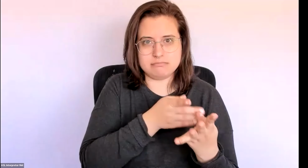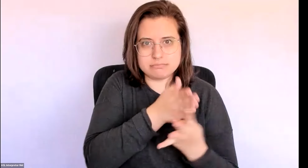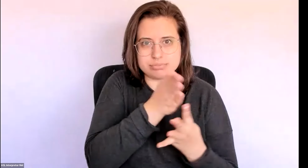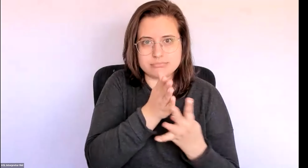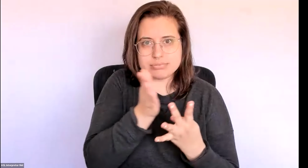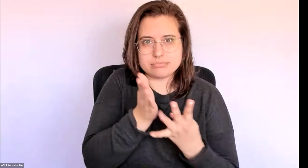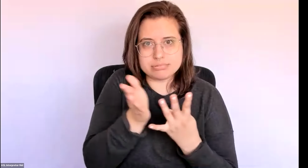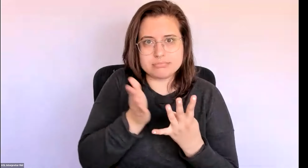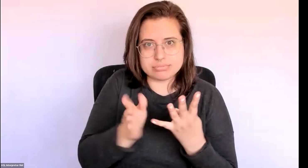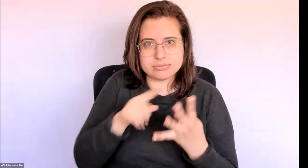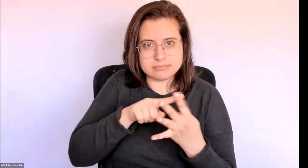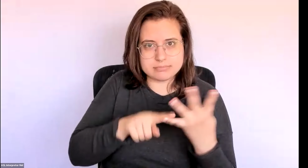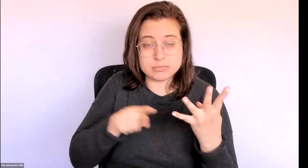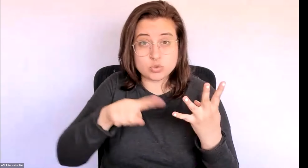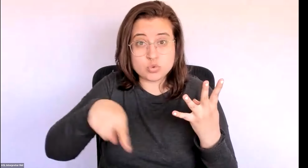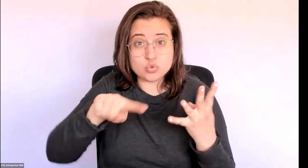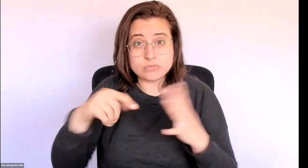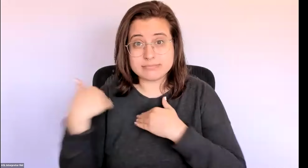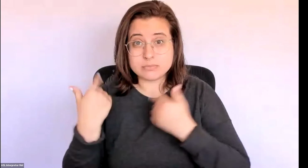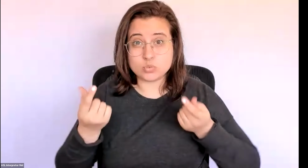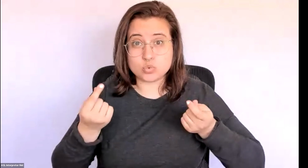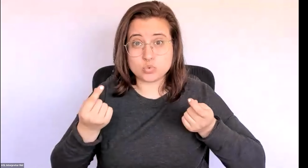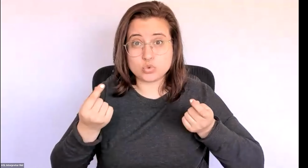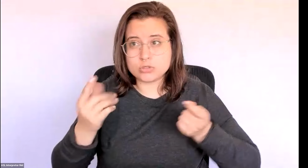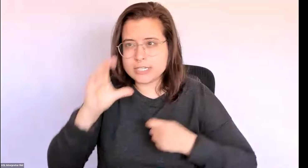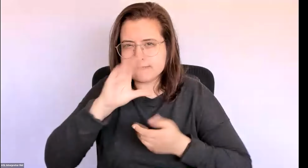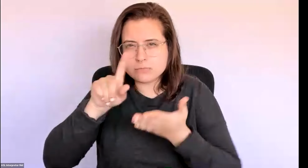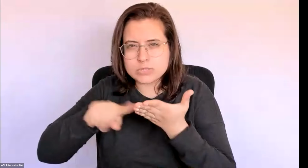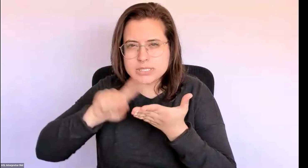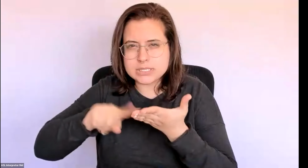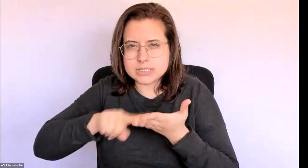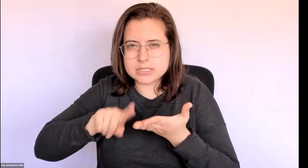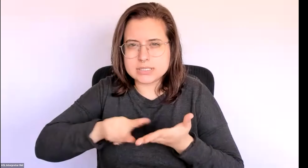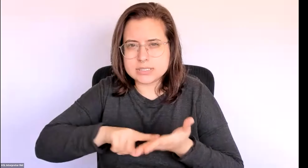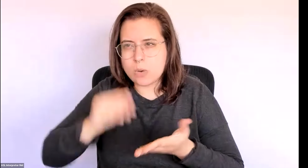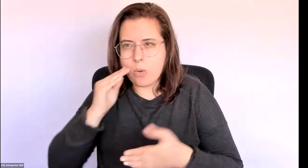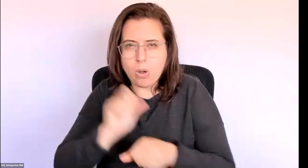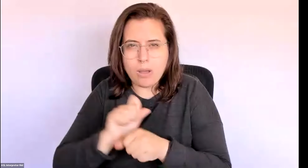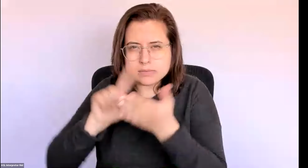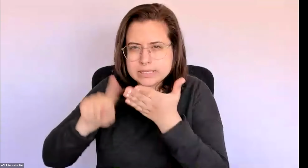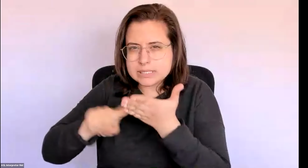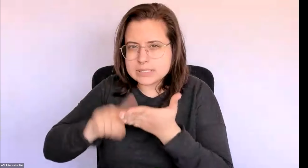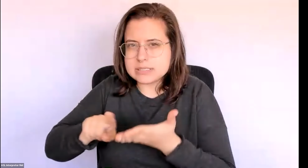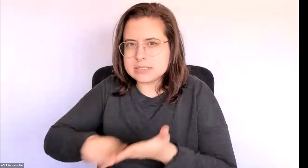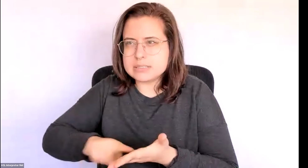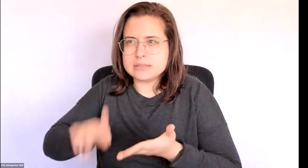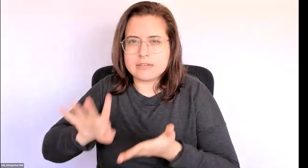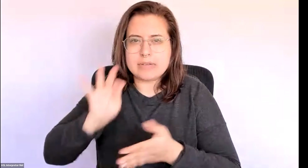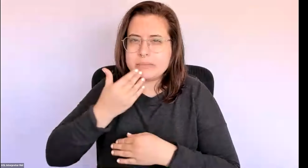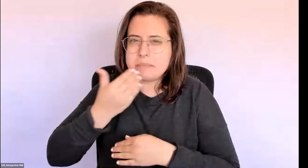you need to do your homework and find the best team for you.